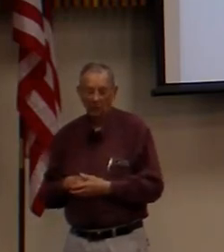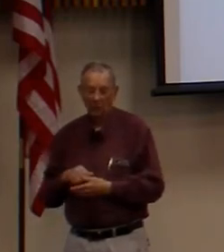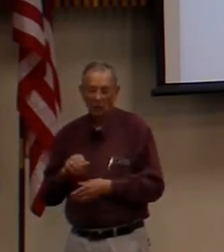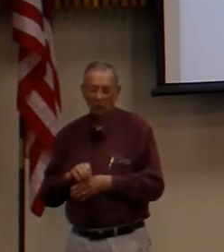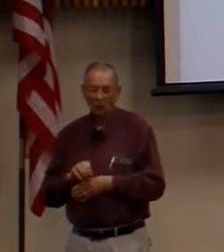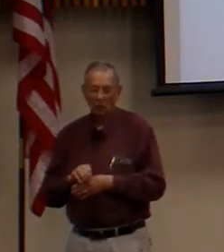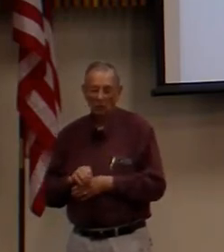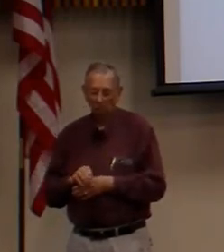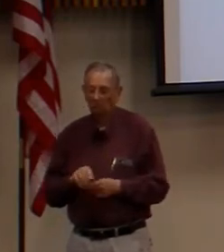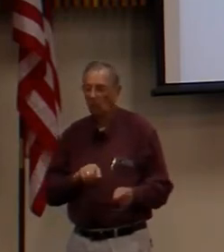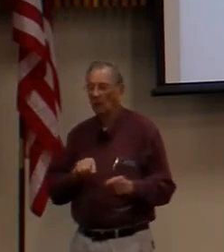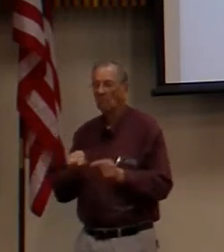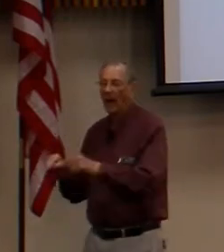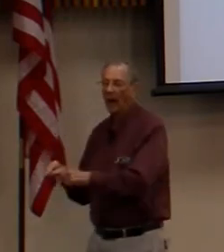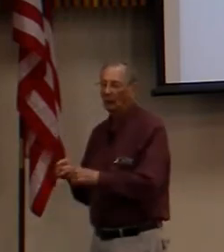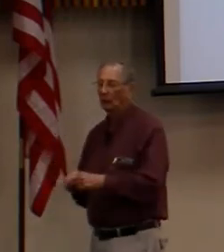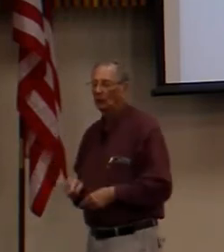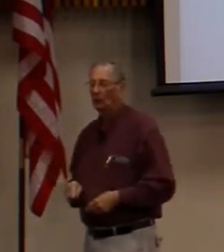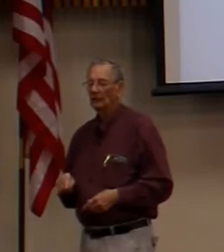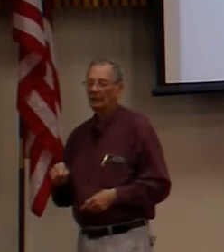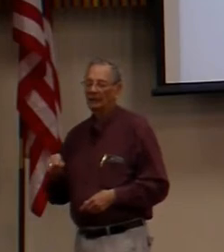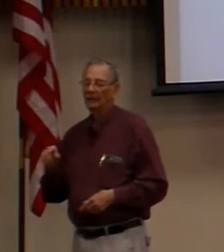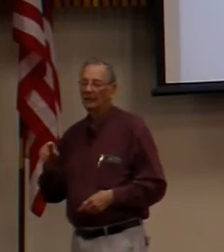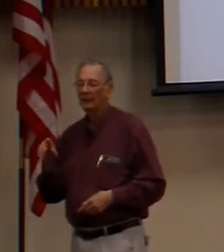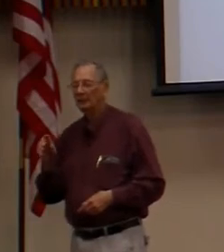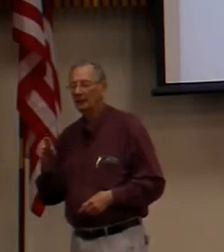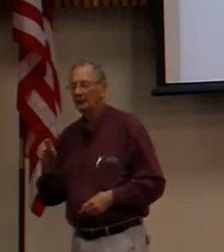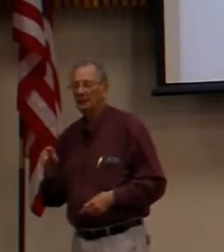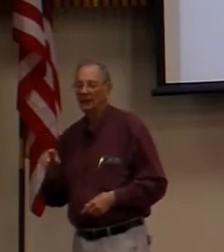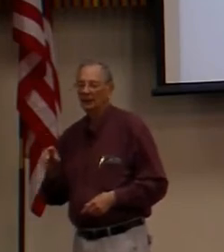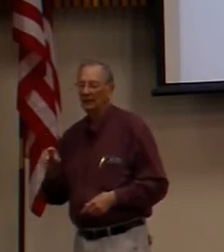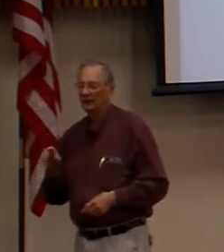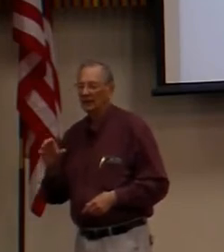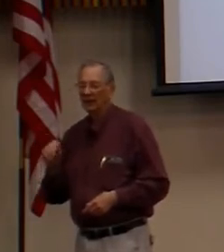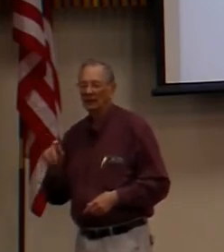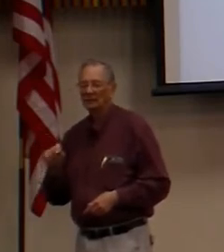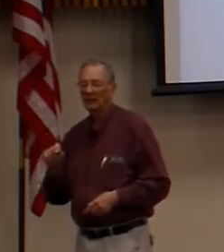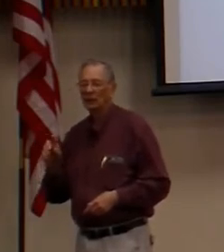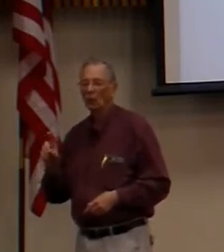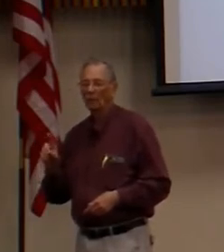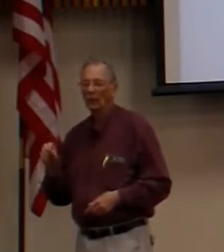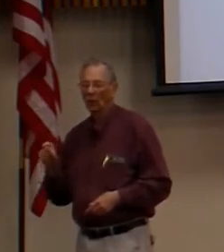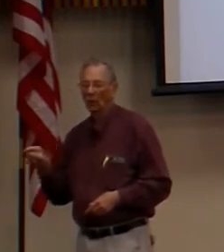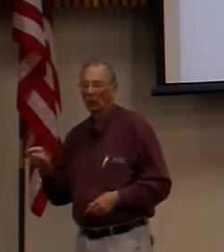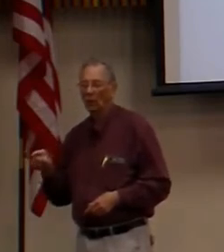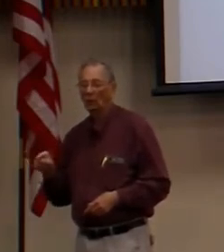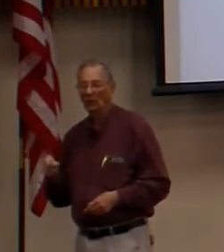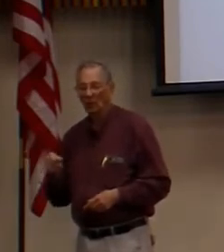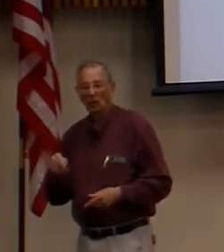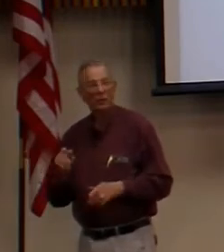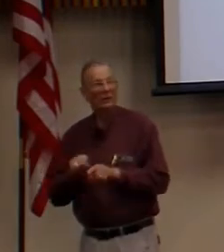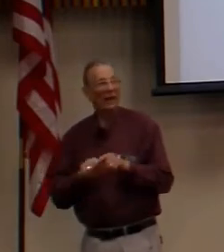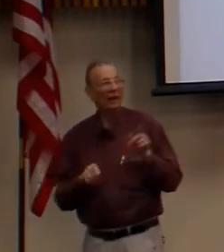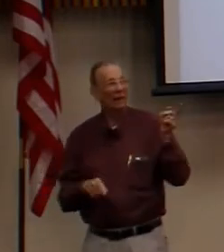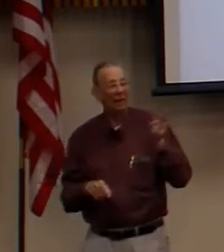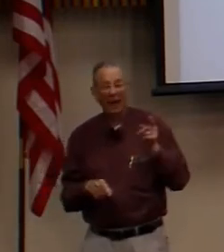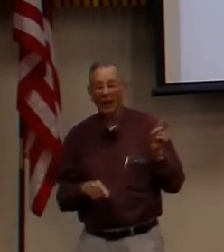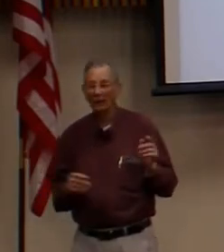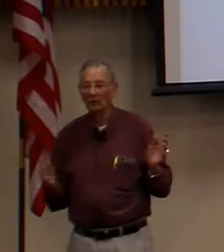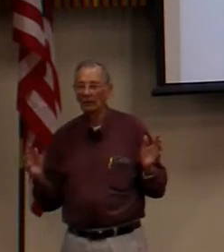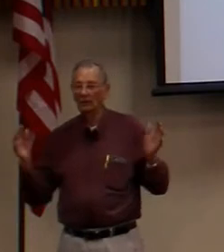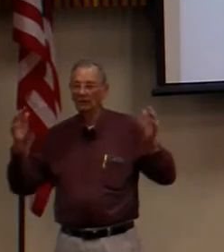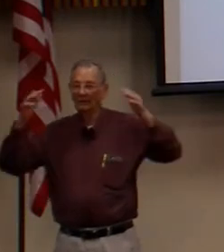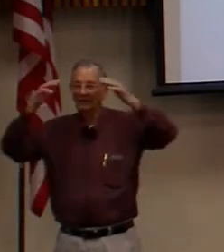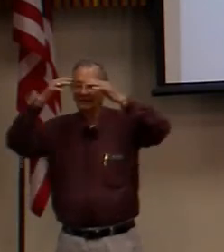we headed back to Santo Domingo, and most of the highway was like this. It was kind of interesting. The trees just kind of formed